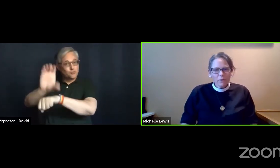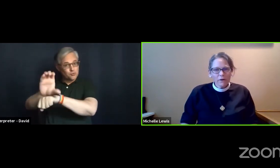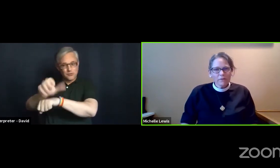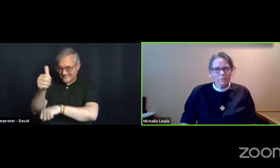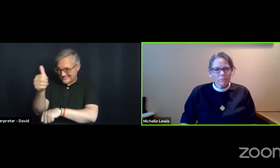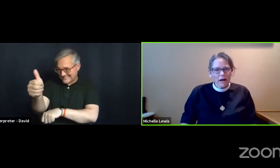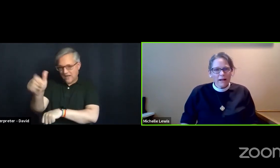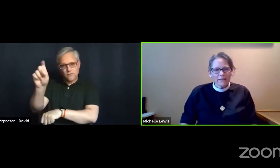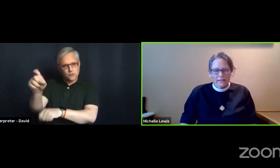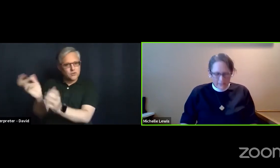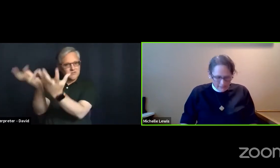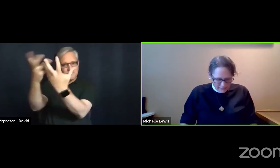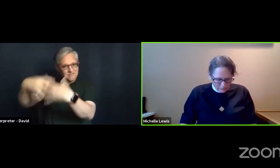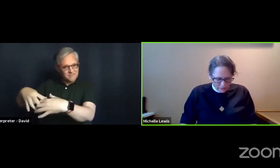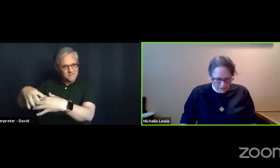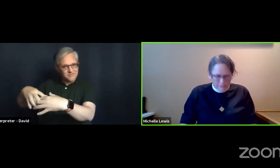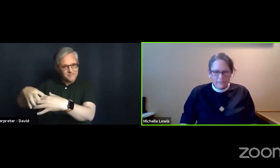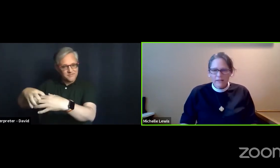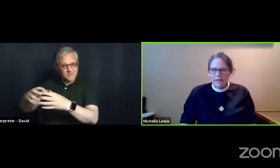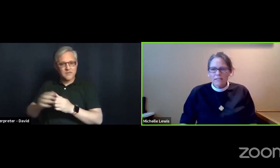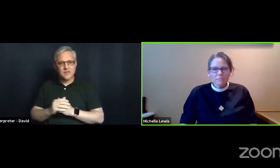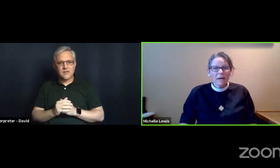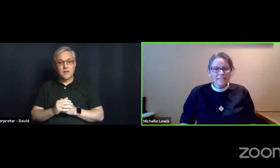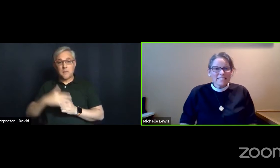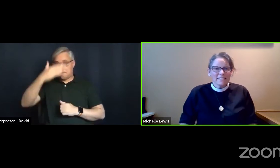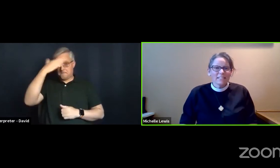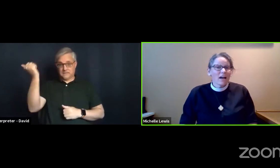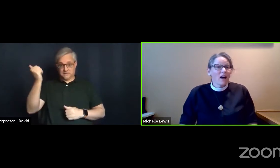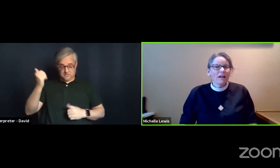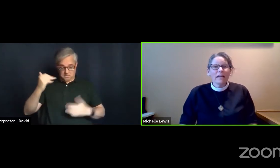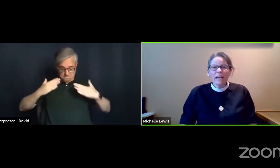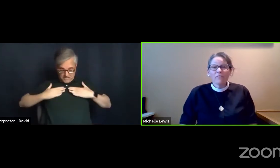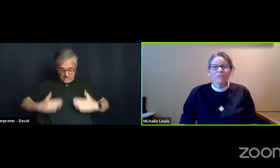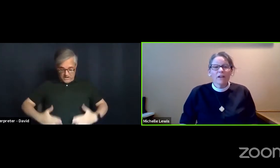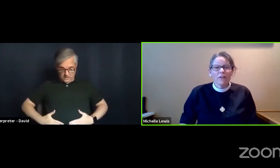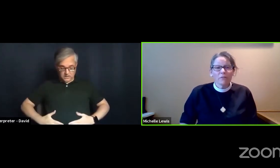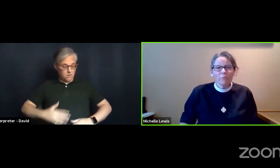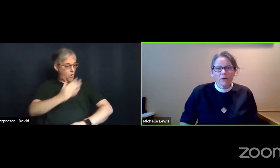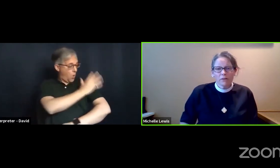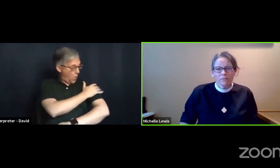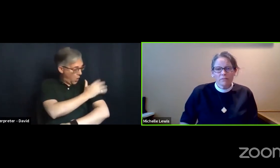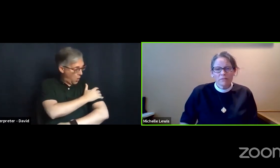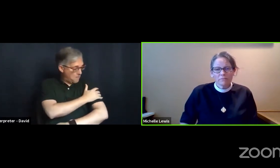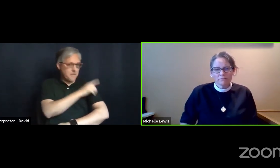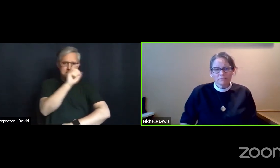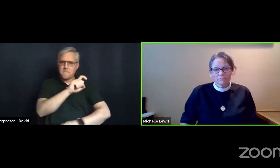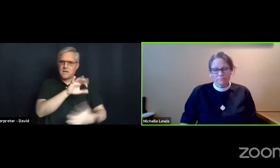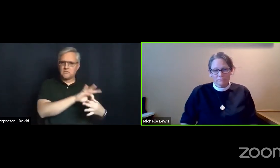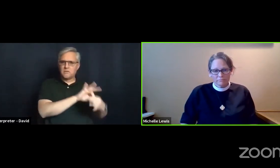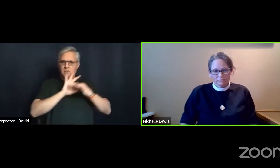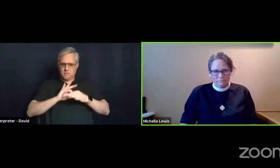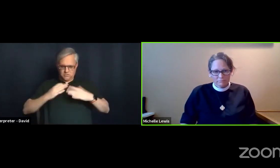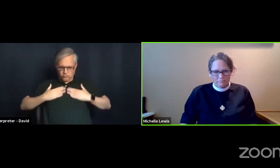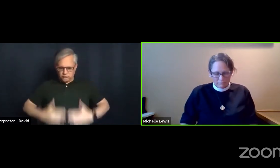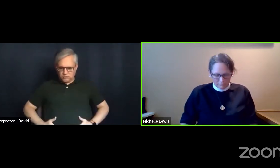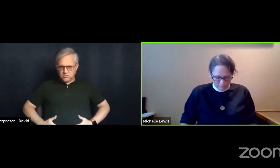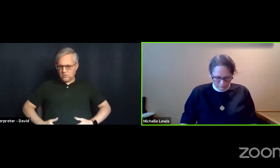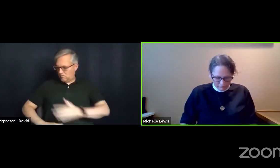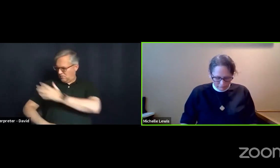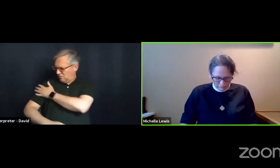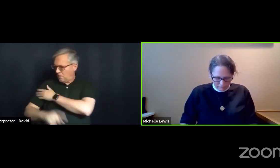Every part of the body is dependent on every other part.